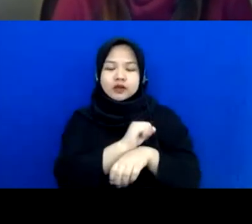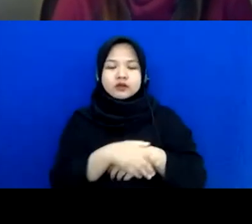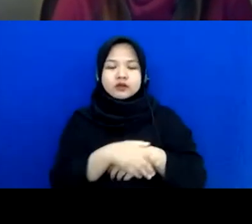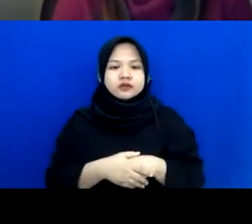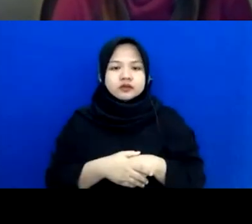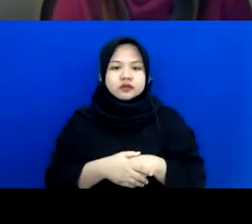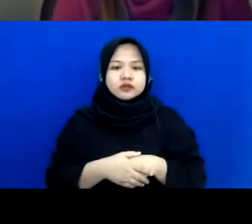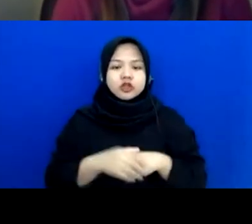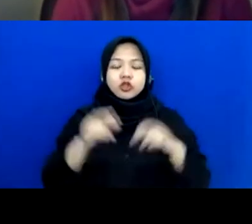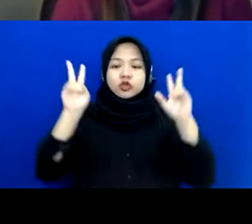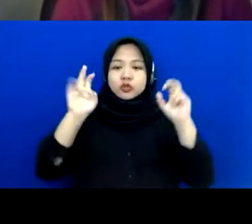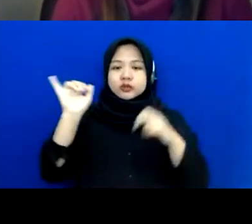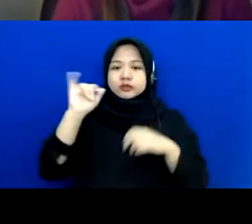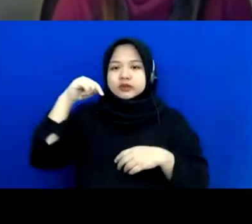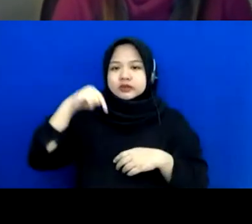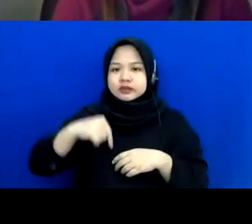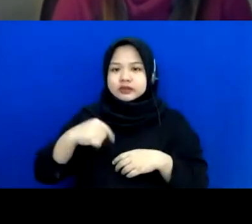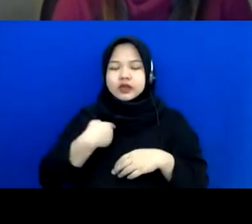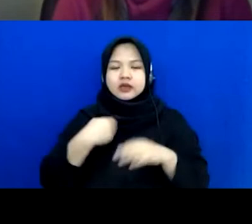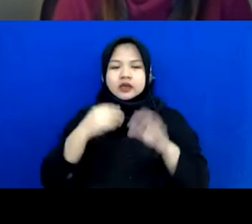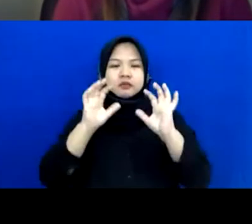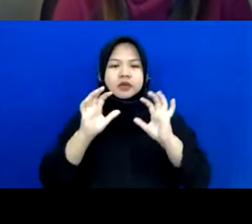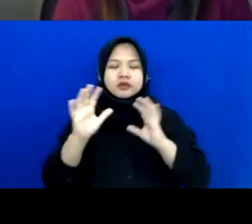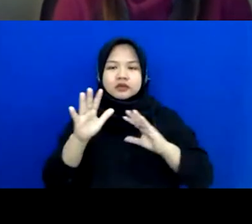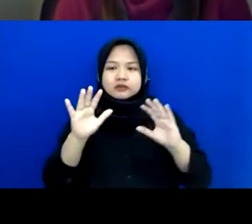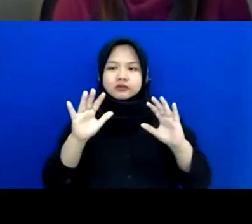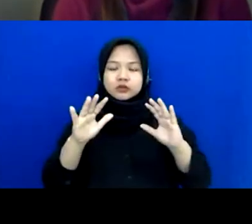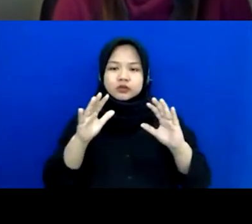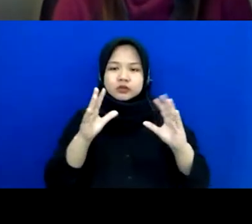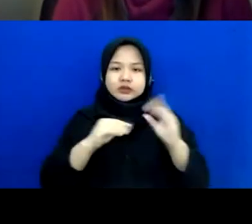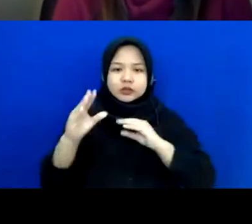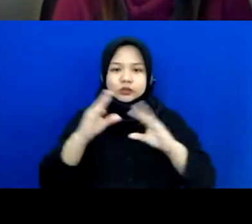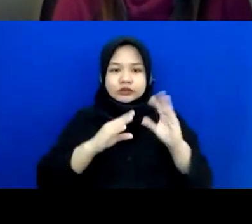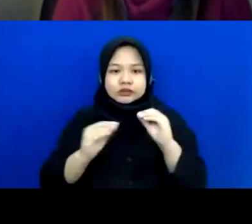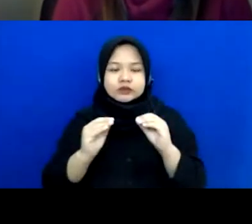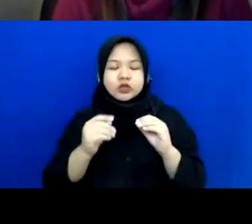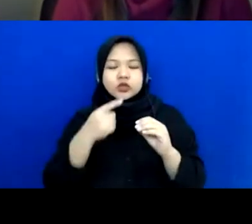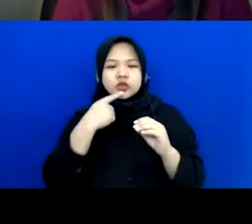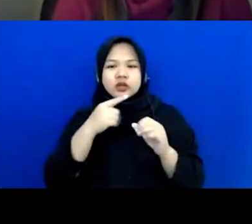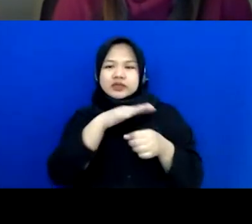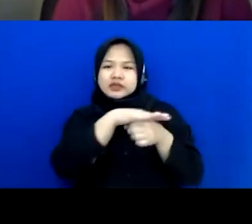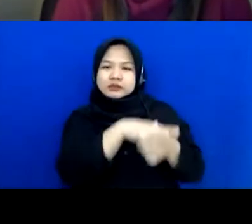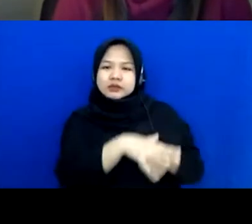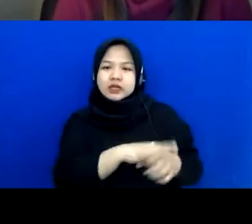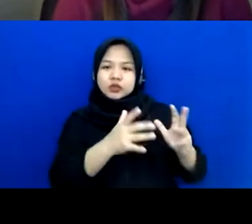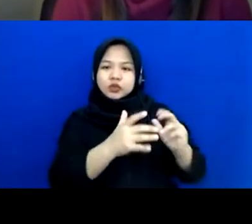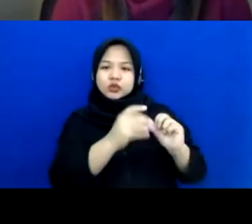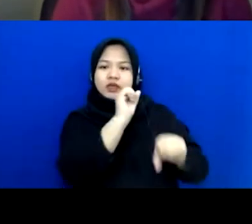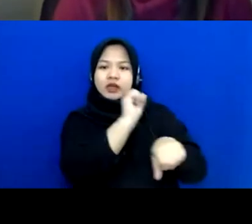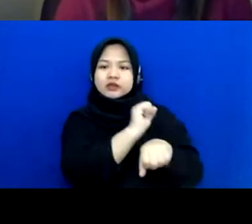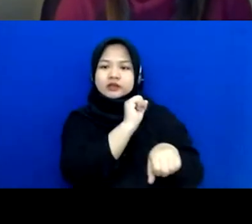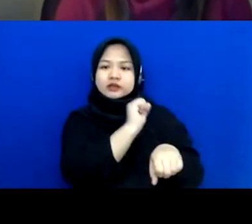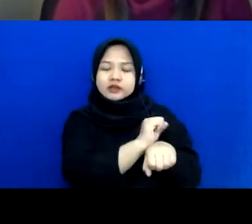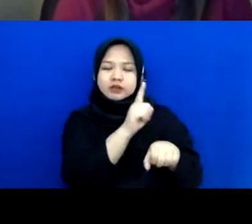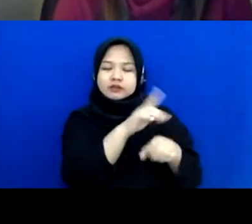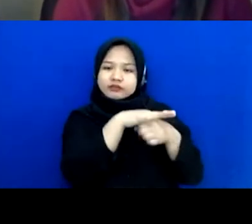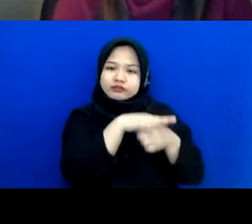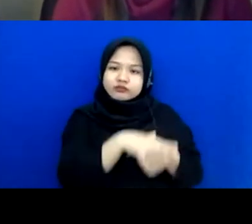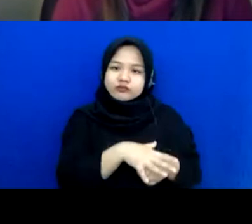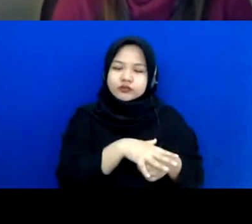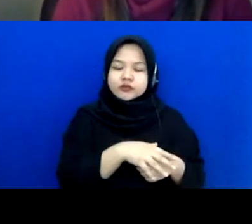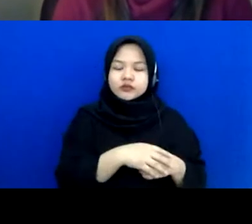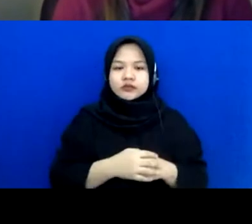this topic mentioned a lot throughout our conversations today, as employment discrimination in particular is one of the most